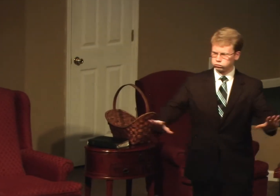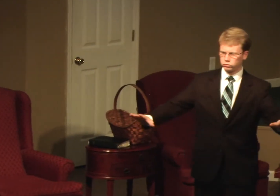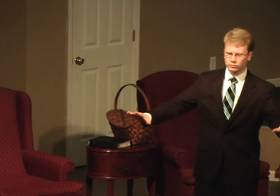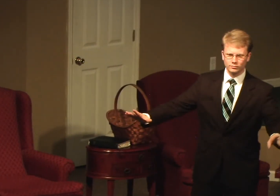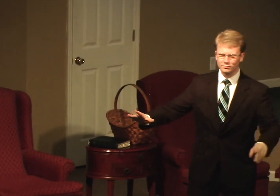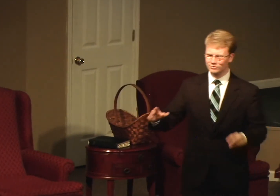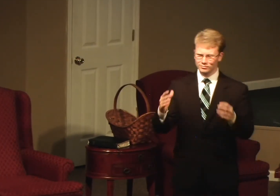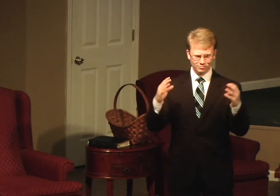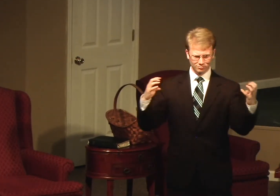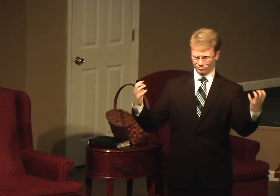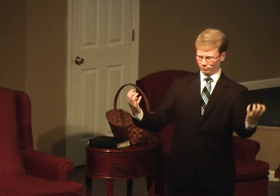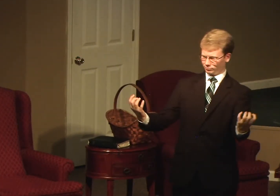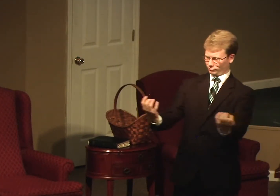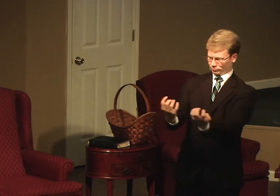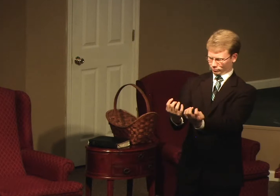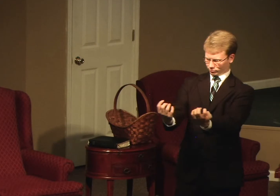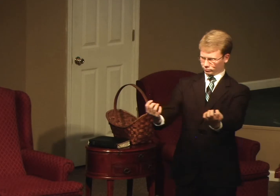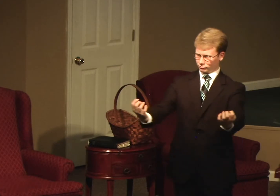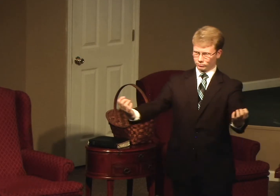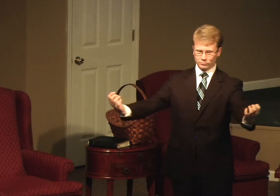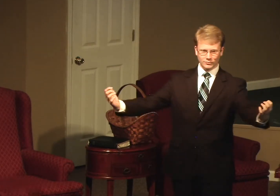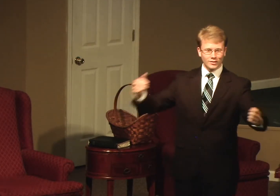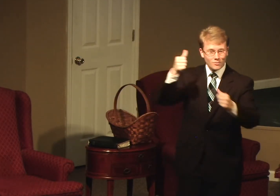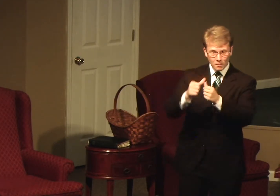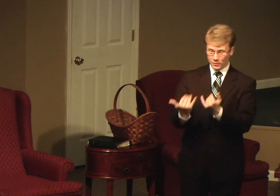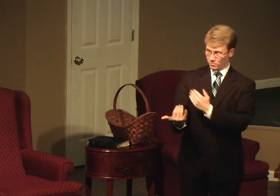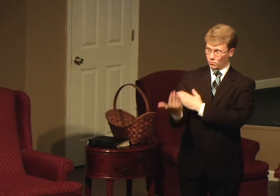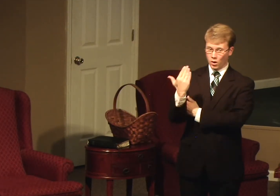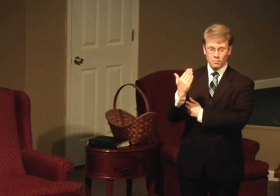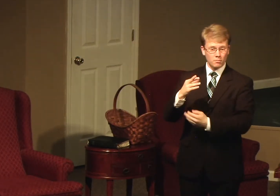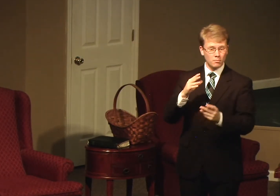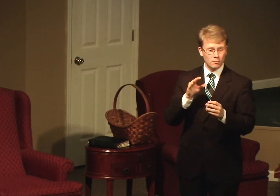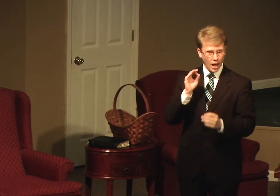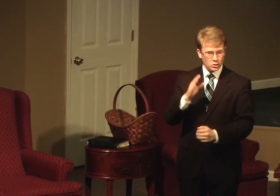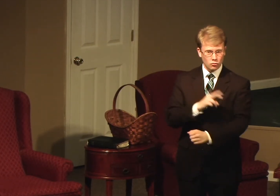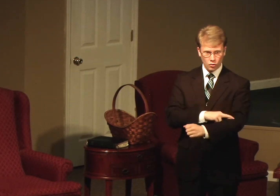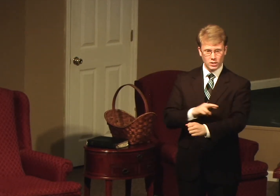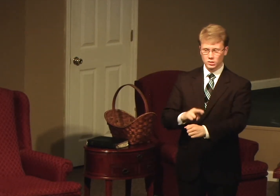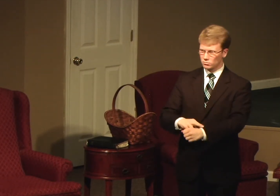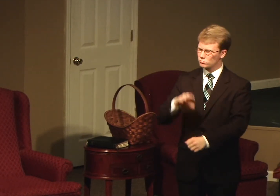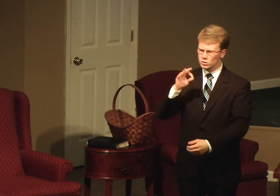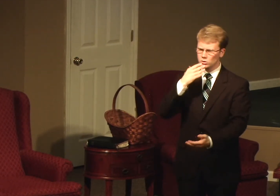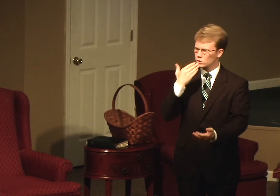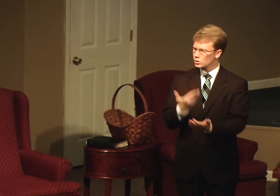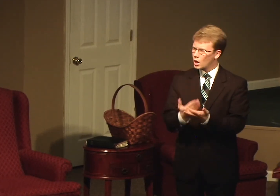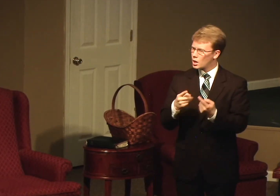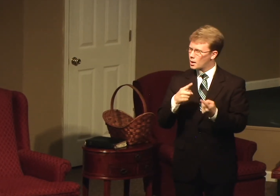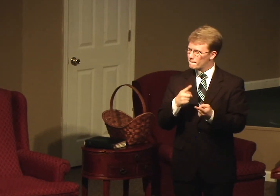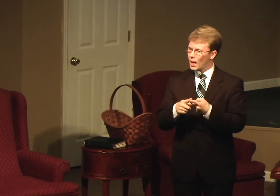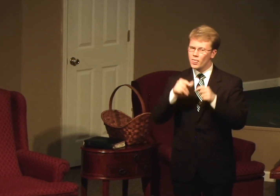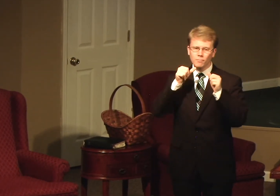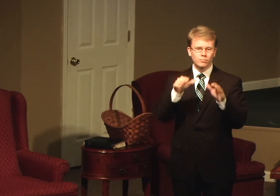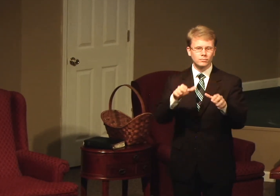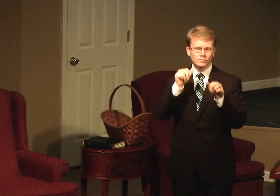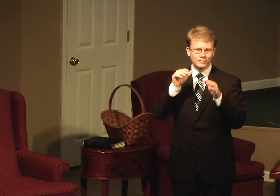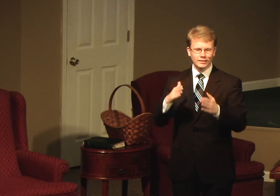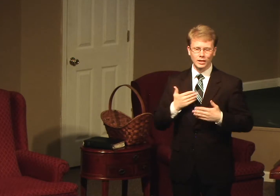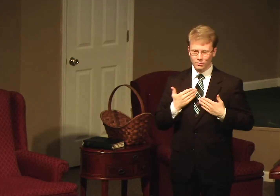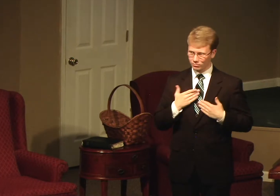Jesus is saying, listen guys, He's got the multitude there with Him. Remember, Pastor spoke of this morning, about